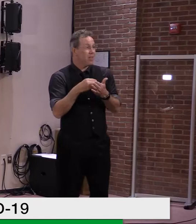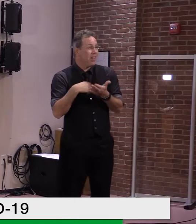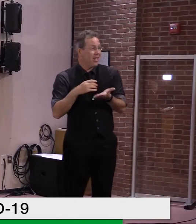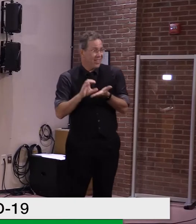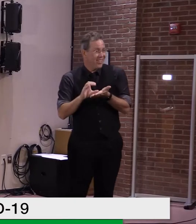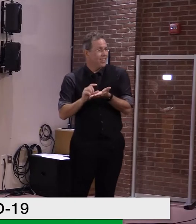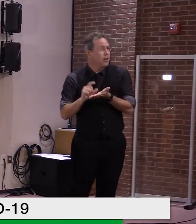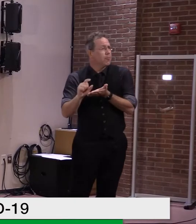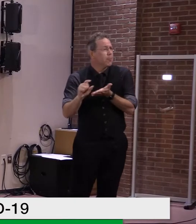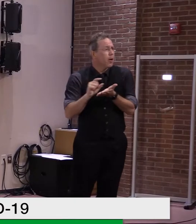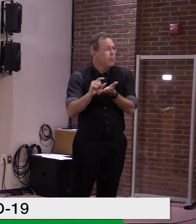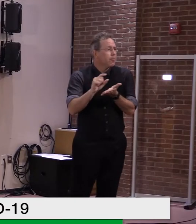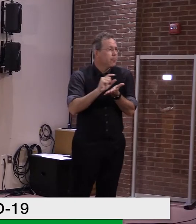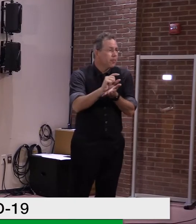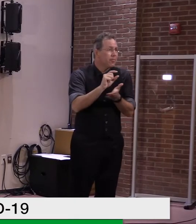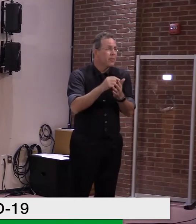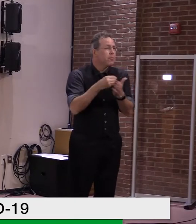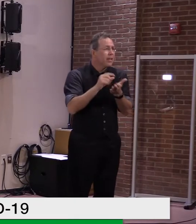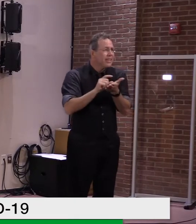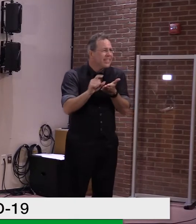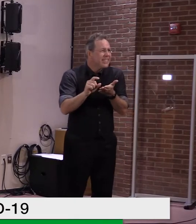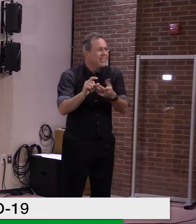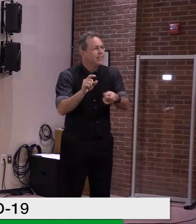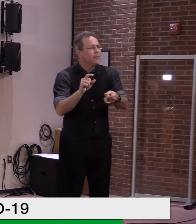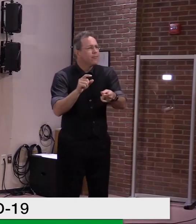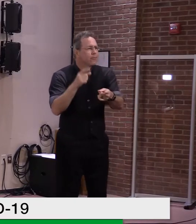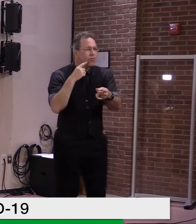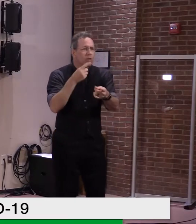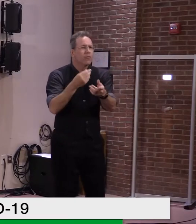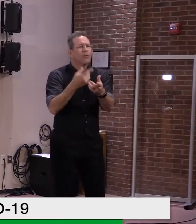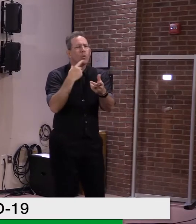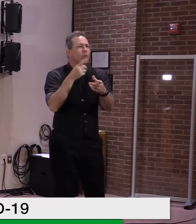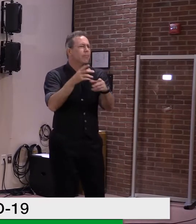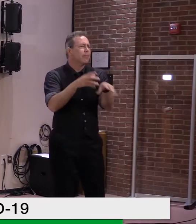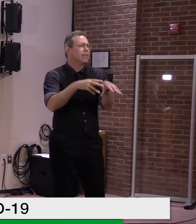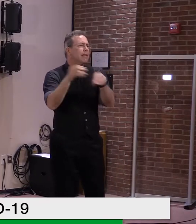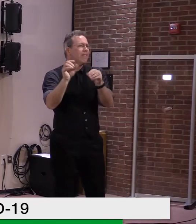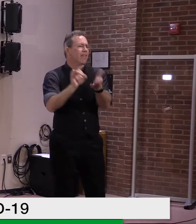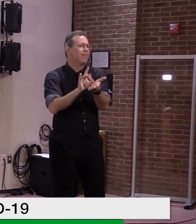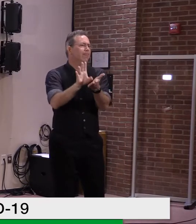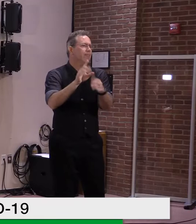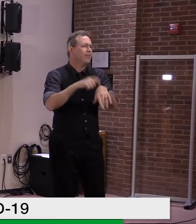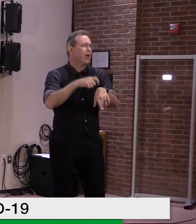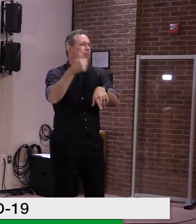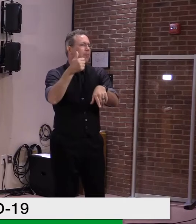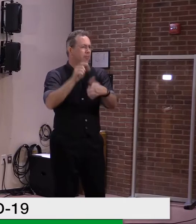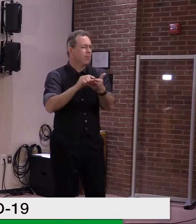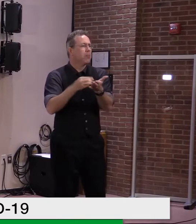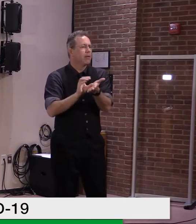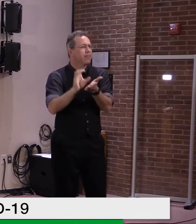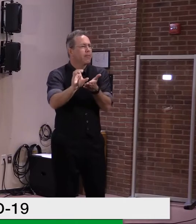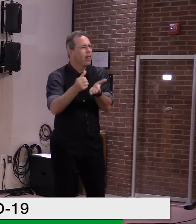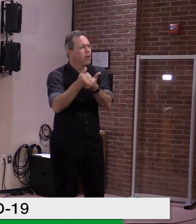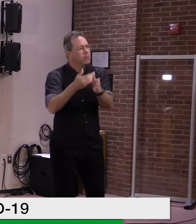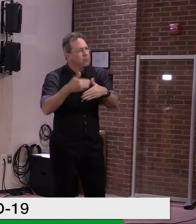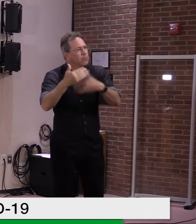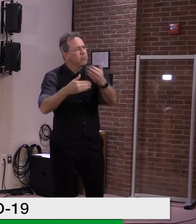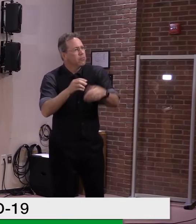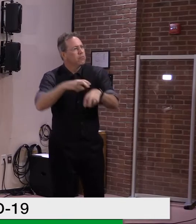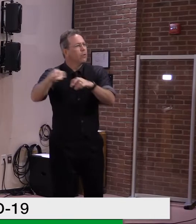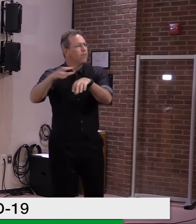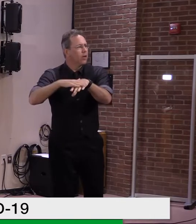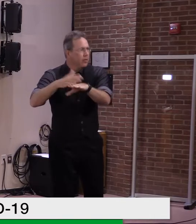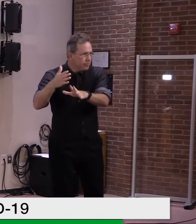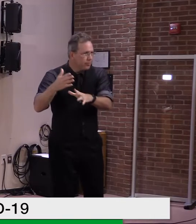the program to help them transition to other places as well. Many people during the pandemic